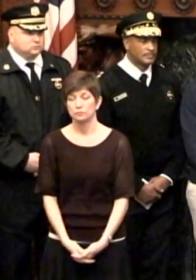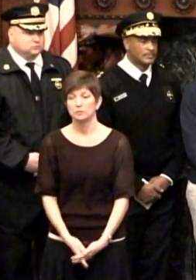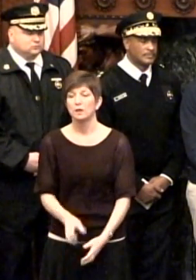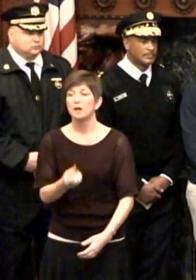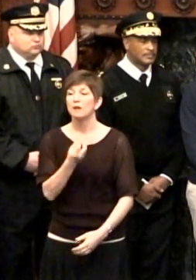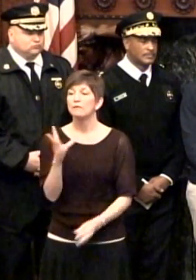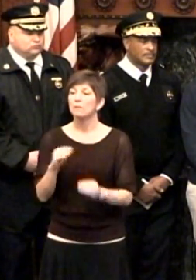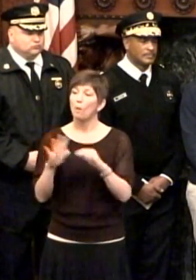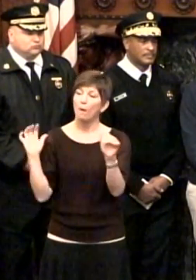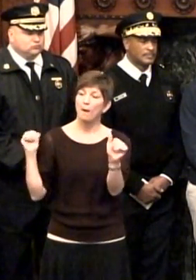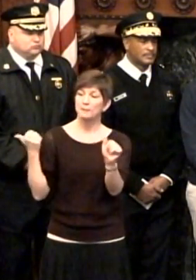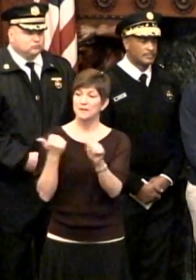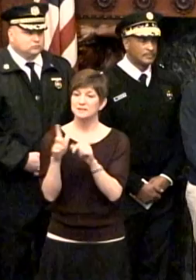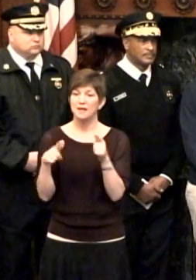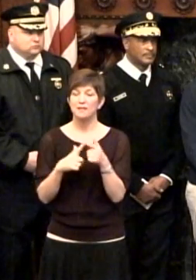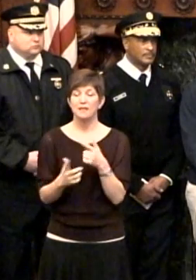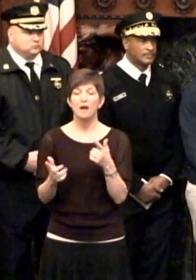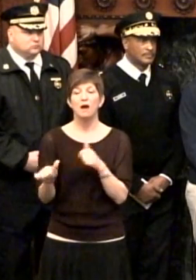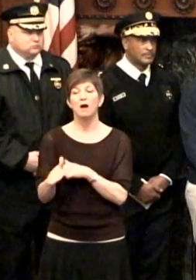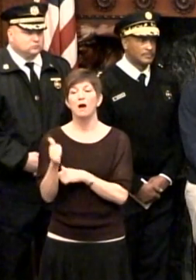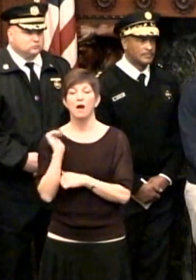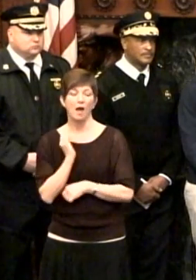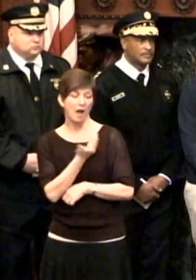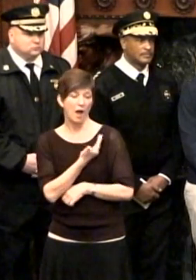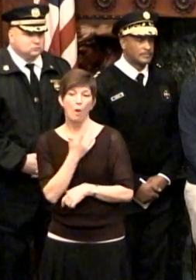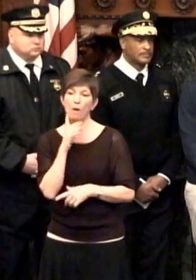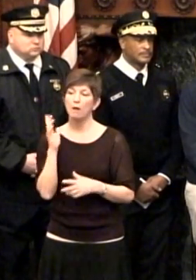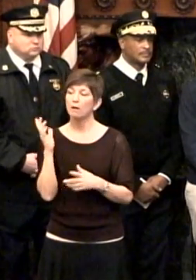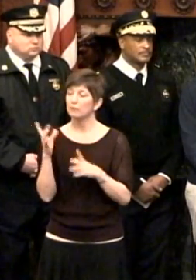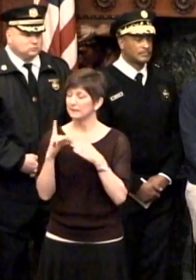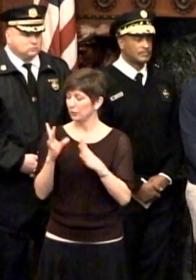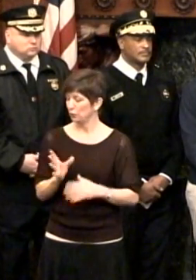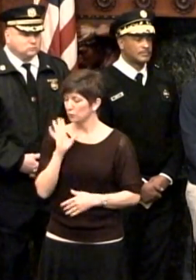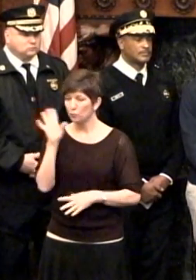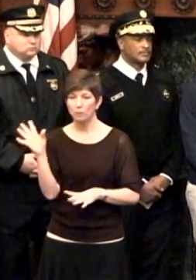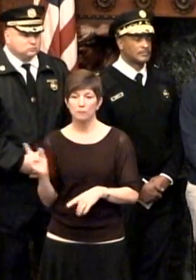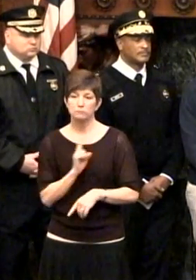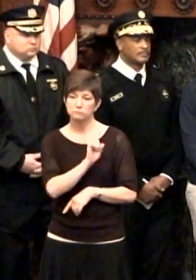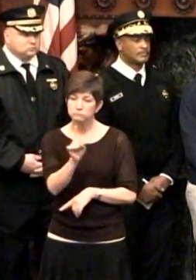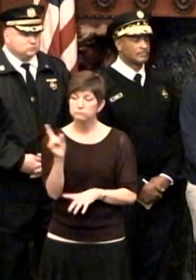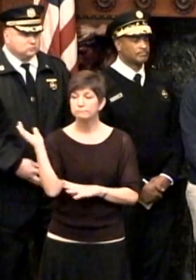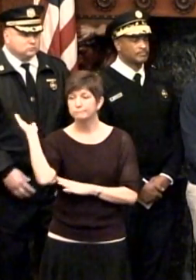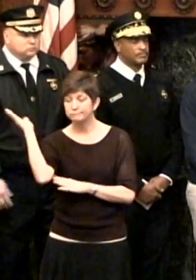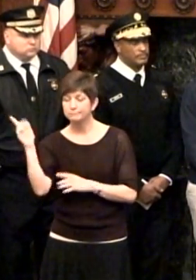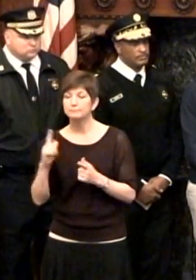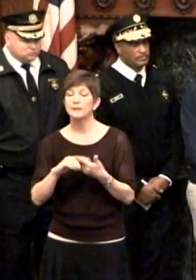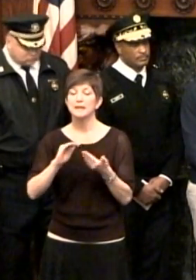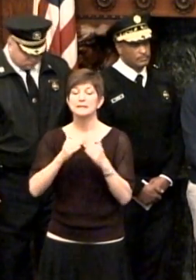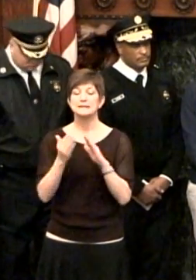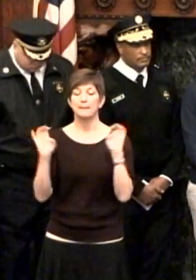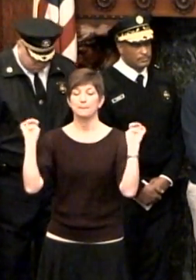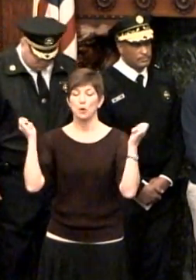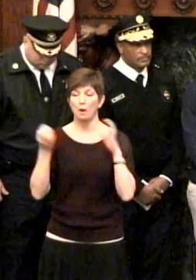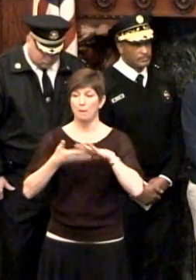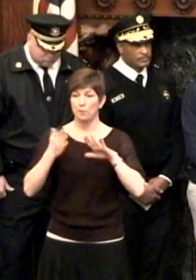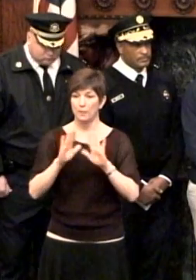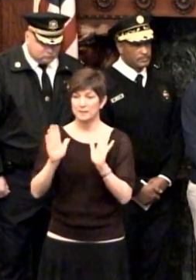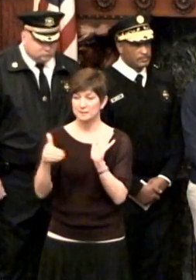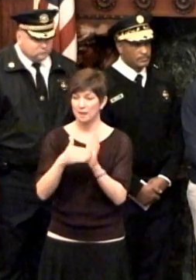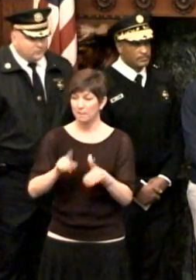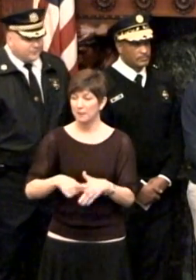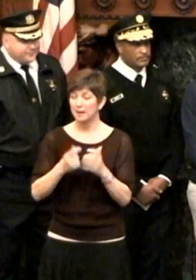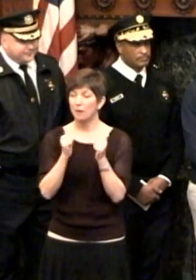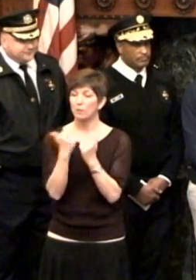other updates, and then you'll hear from some of our content leaders. The city's Emergency Operations Center will begin with a